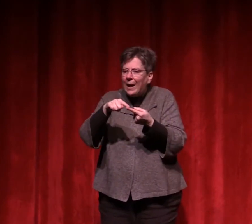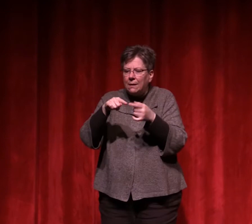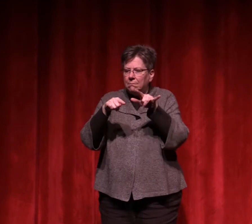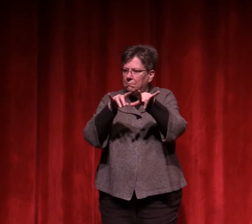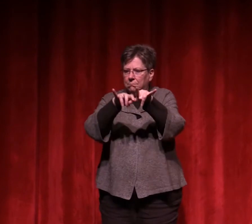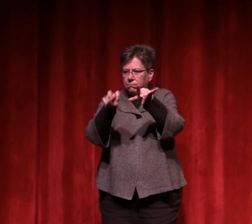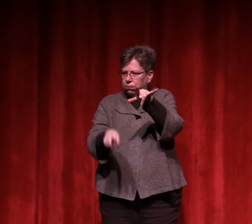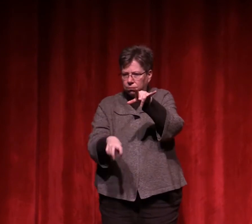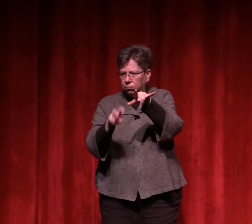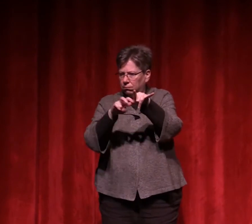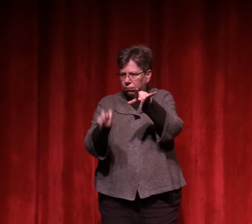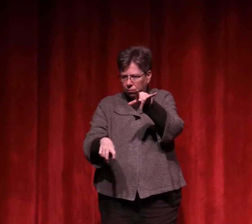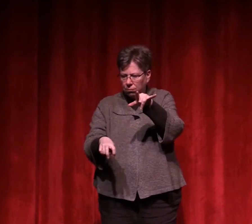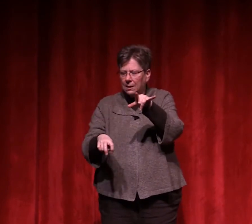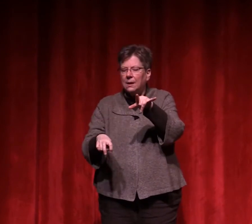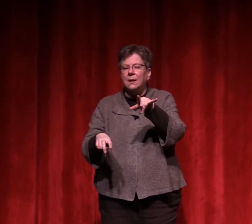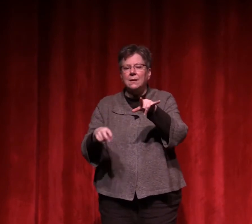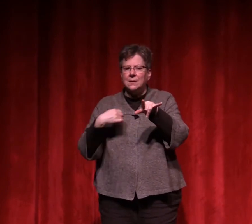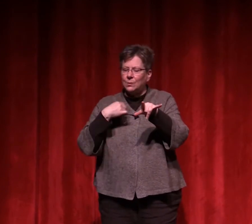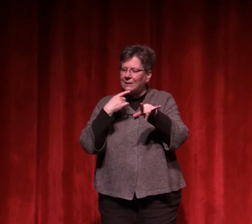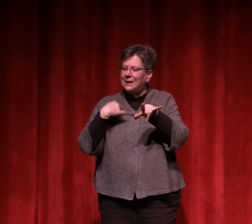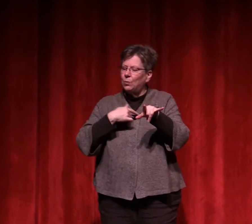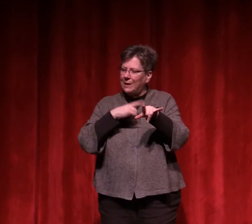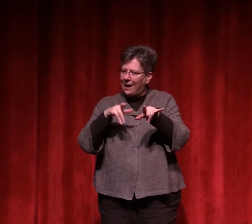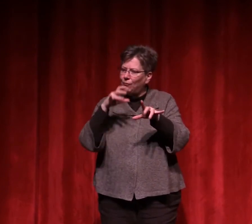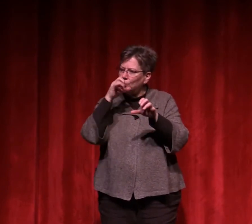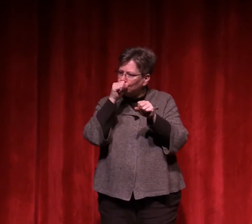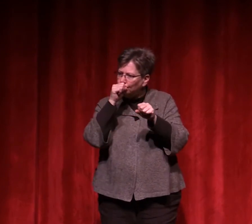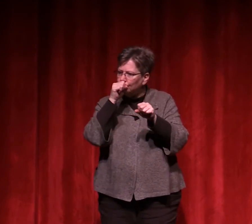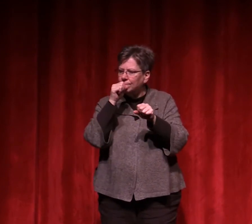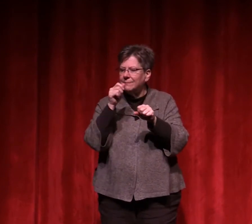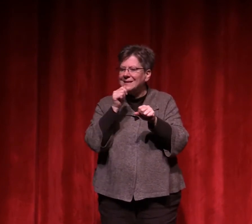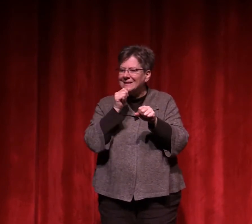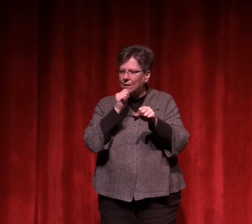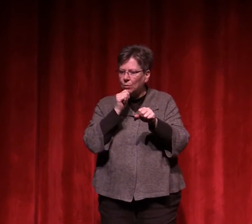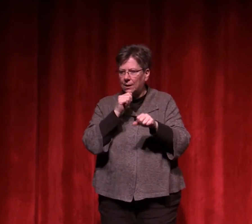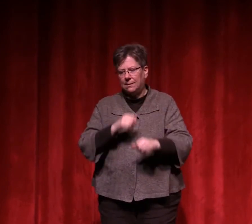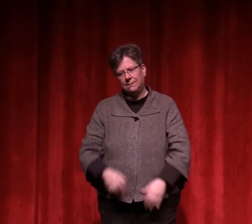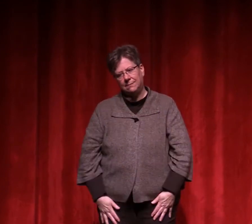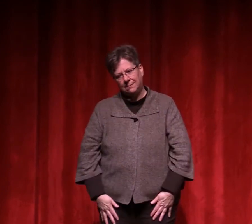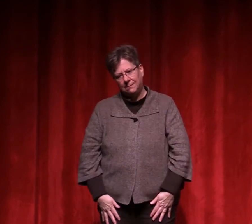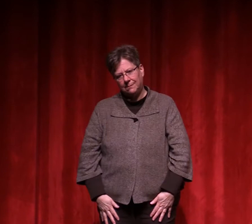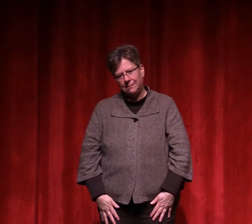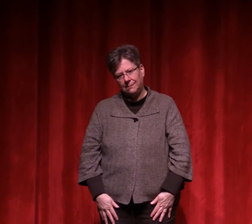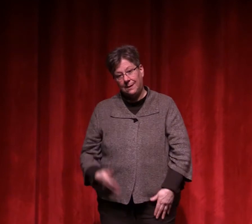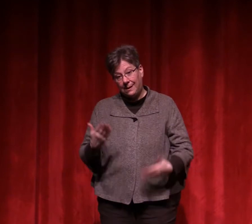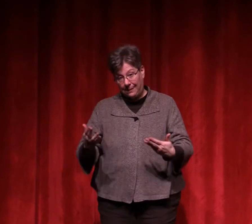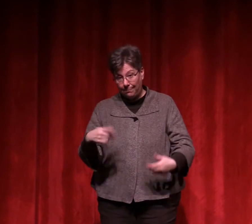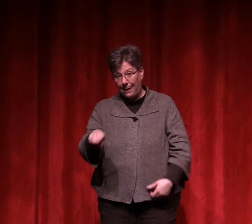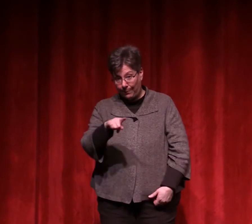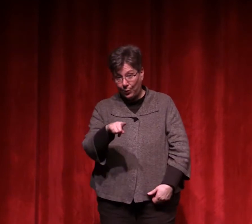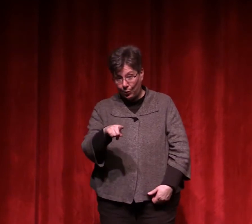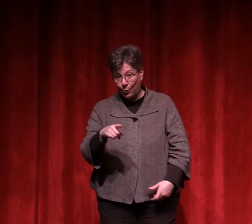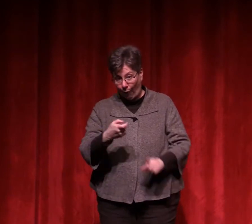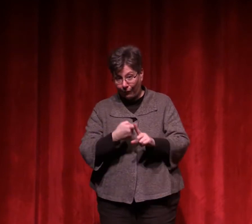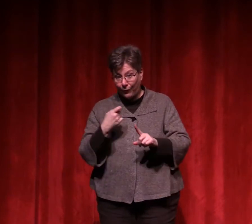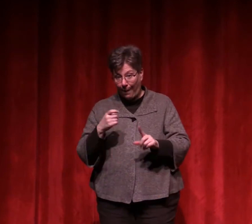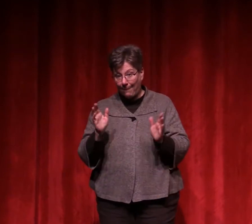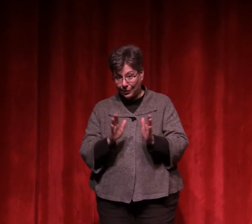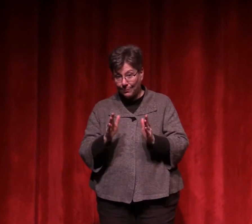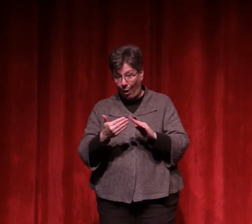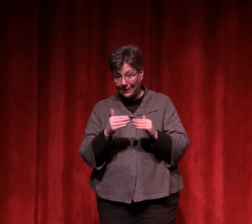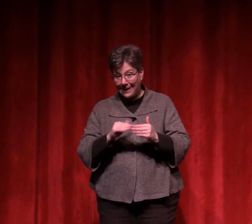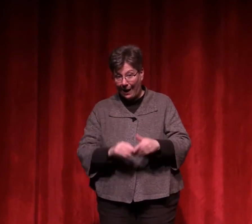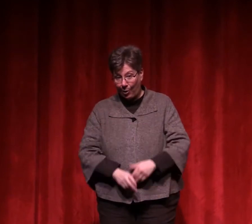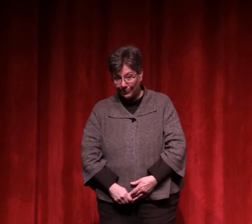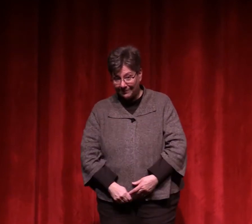So we said, we have to keep this a secret. For any of you who have ever been to a small town, the best way to promote something is